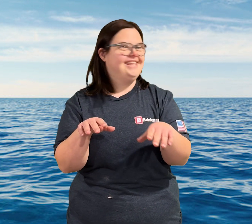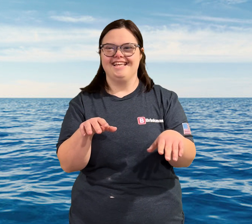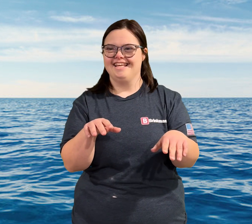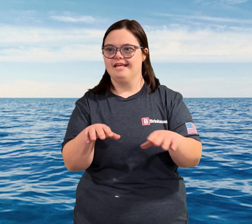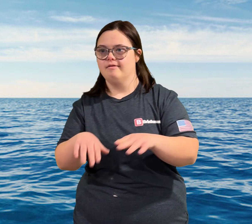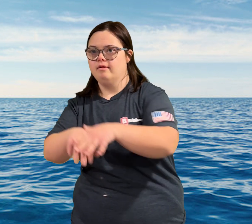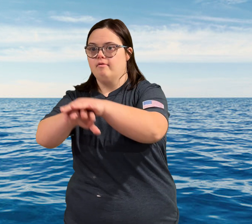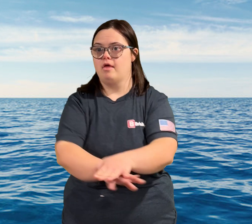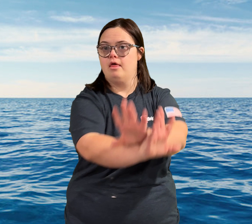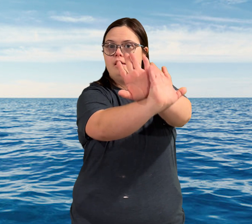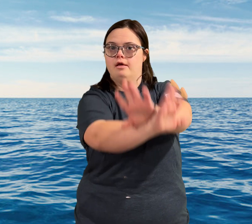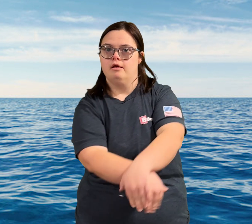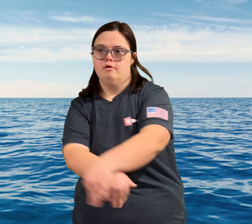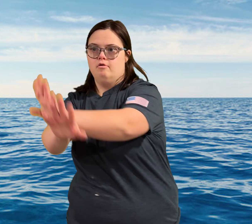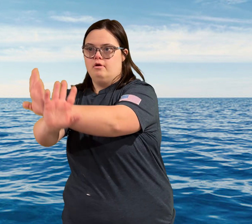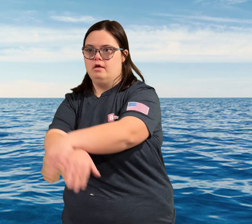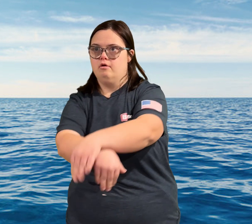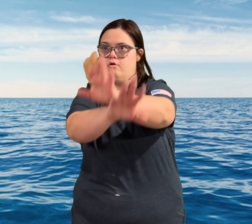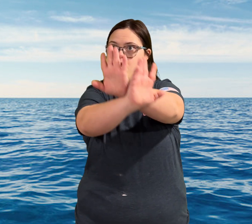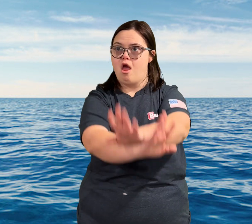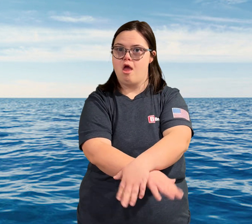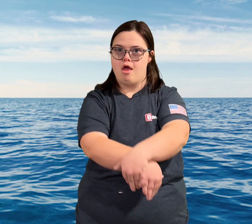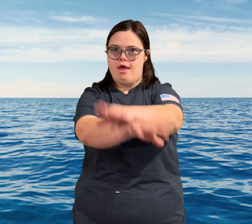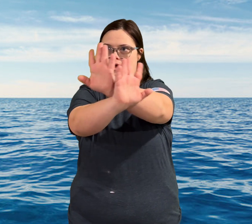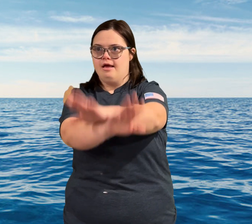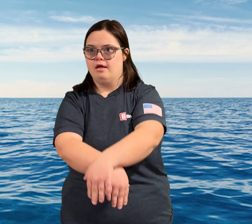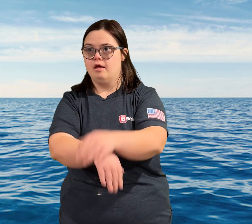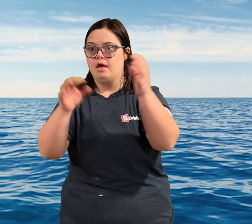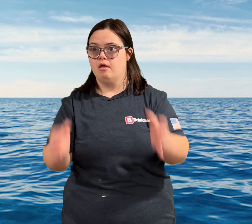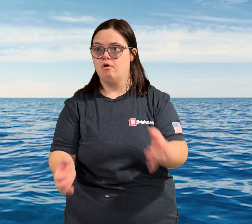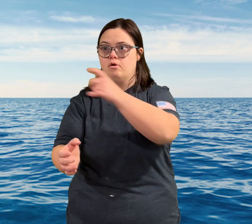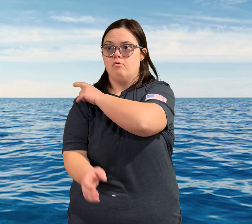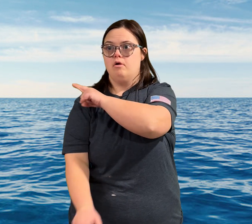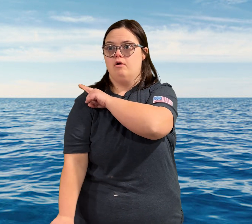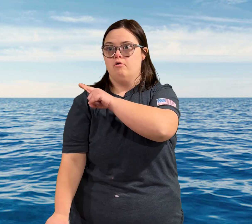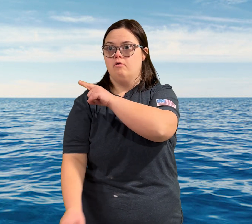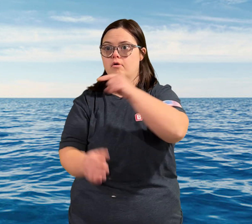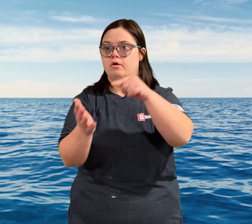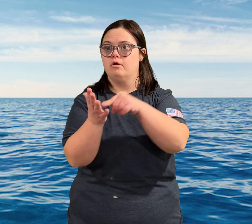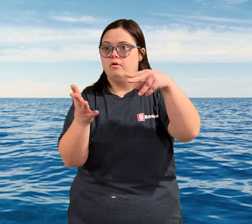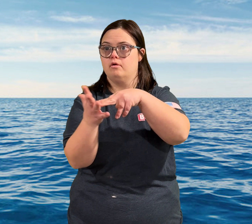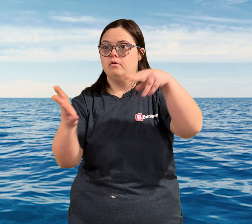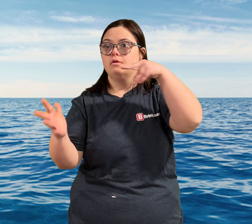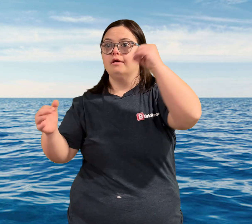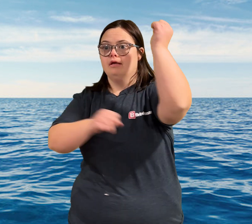You fancy those get too far. Legs are required for jumping, dancing.